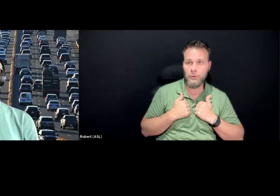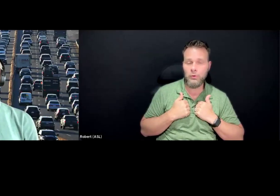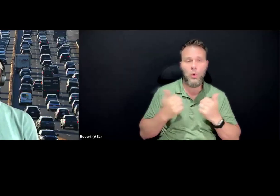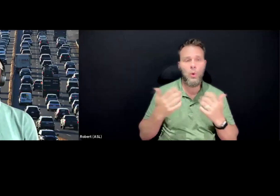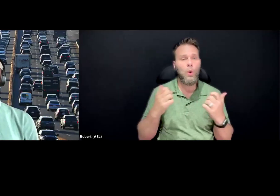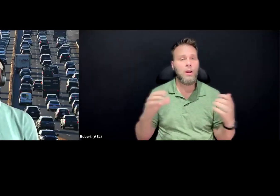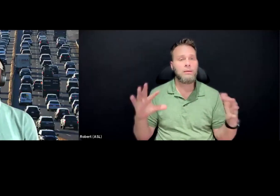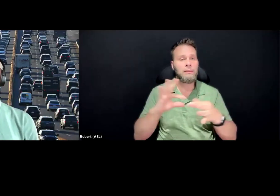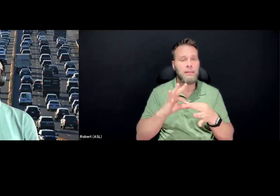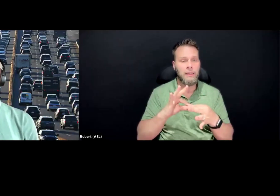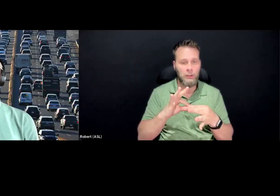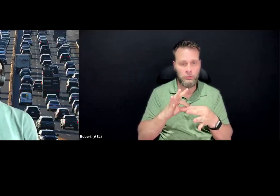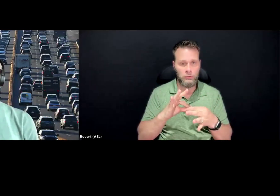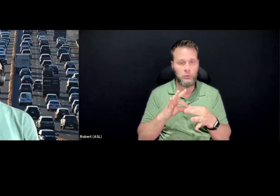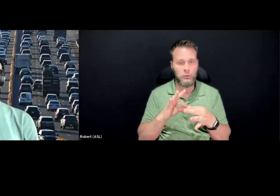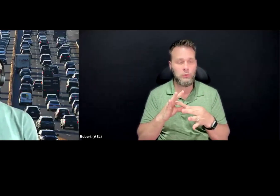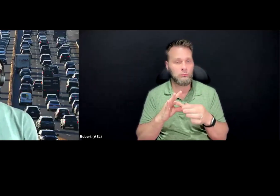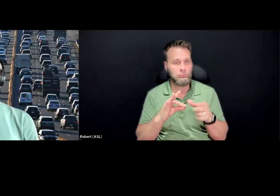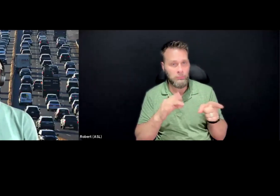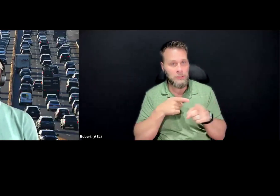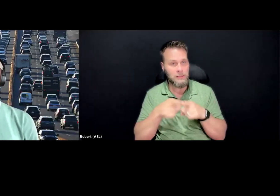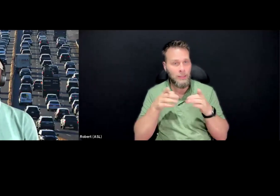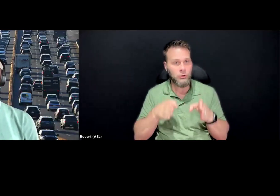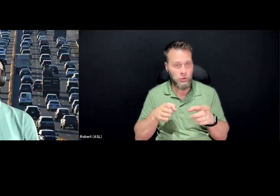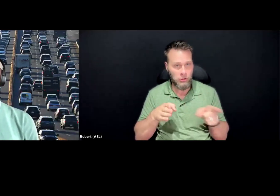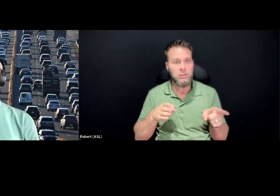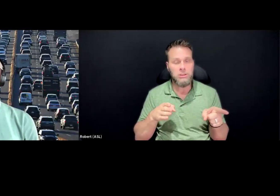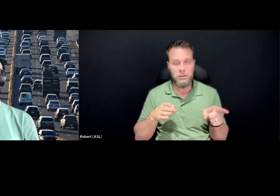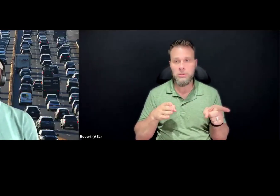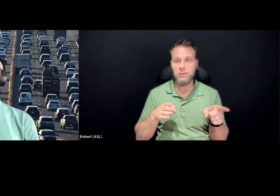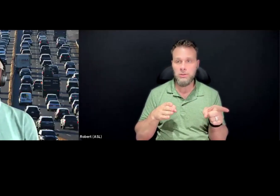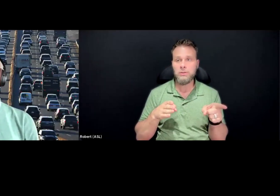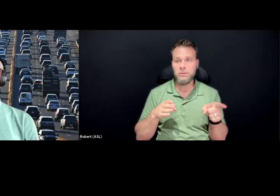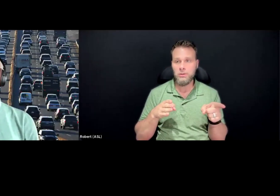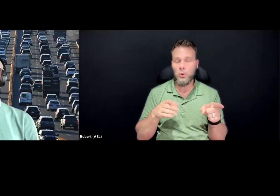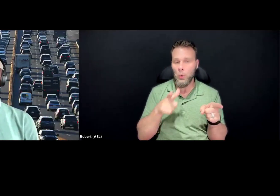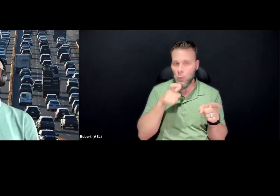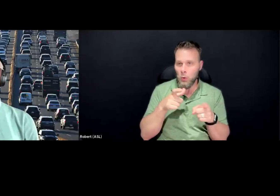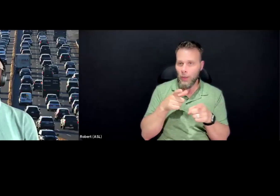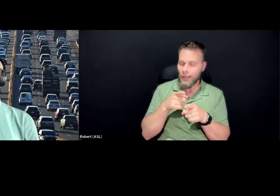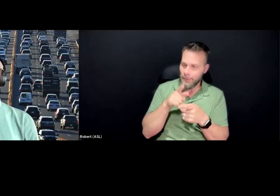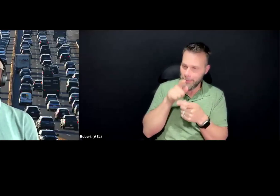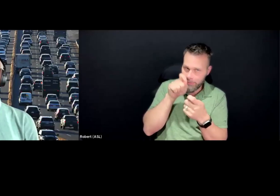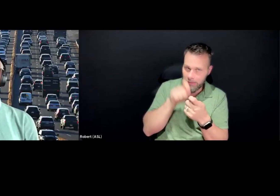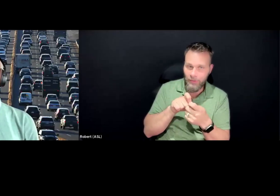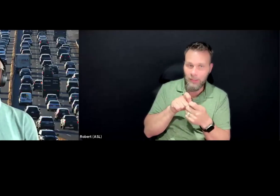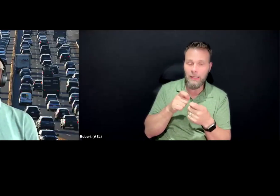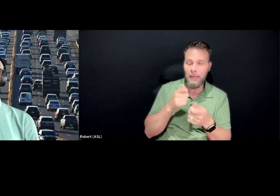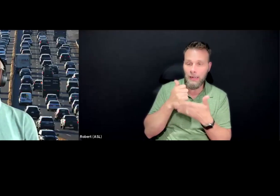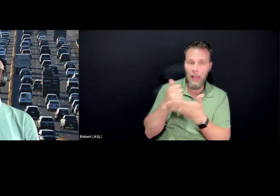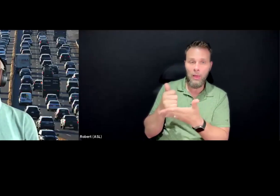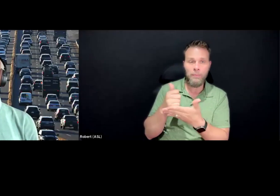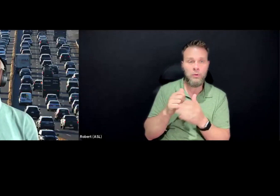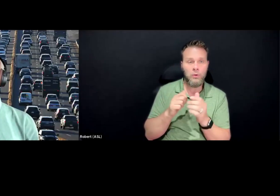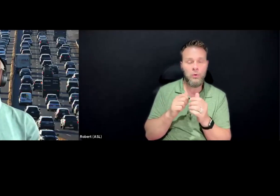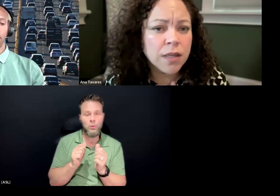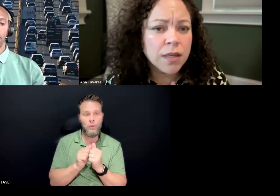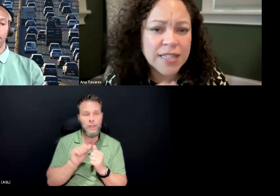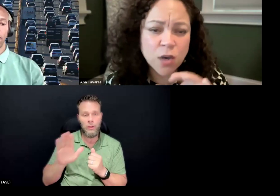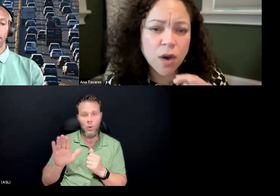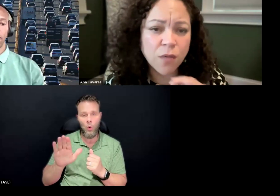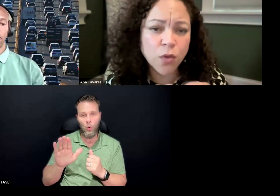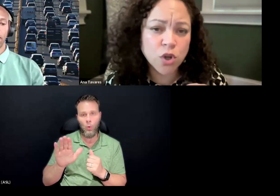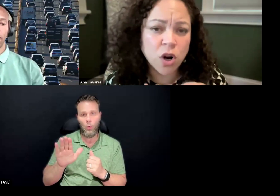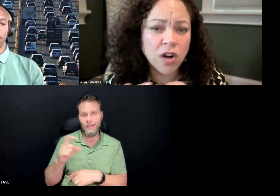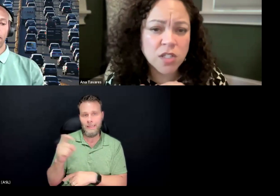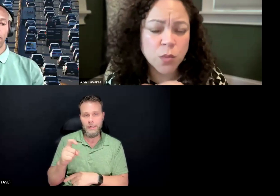connect you with a specialist from the helpline who can be very specific and support you with your particular